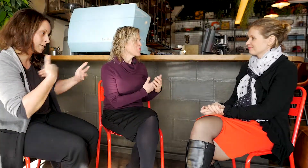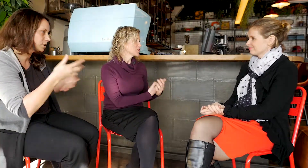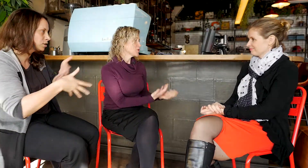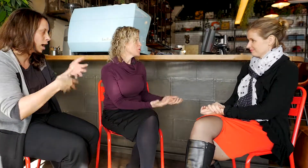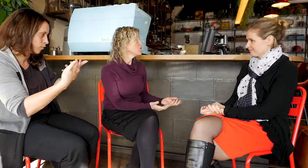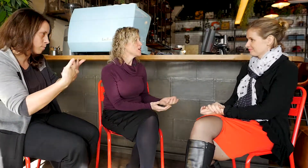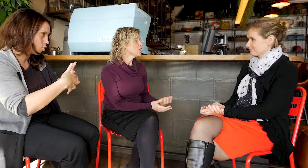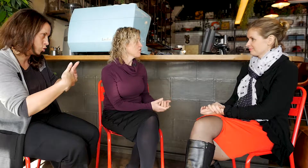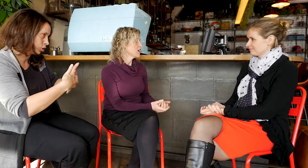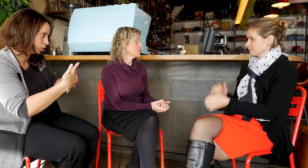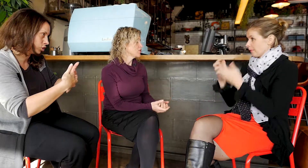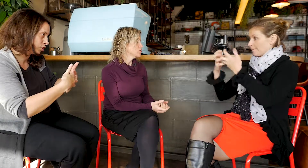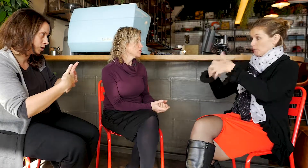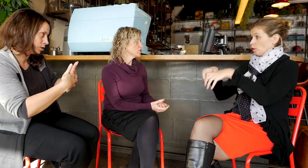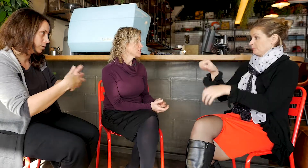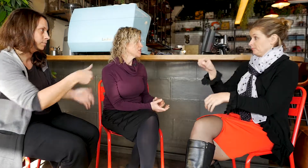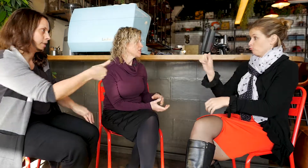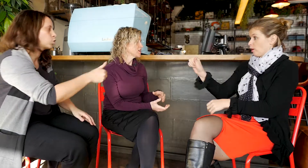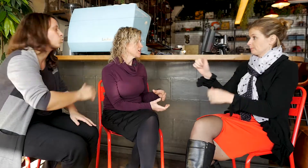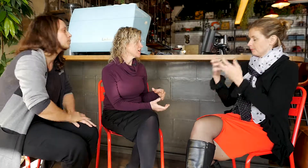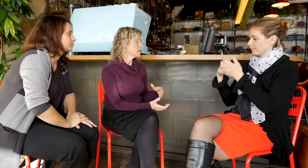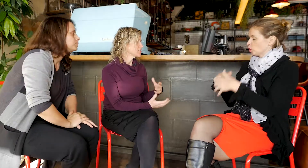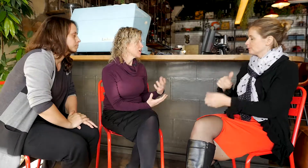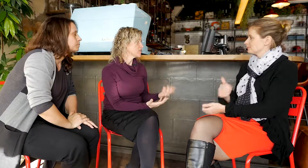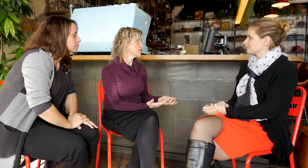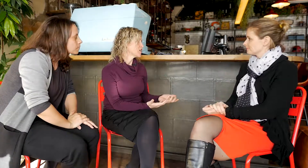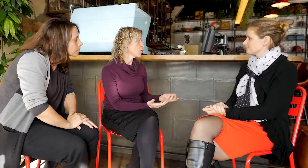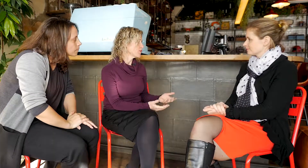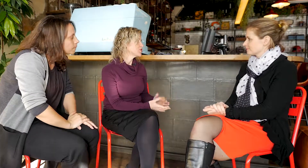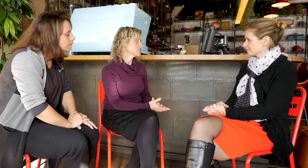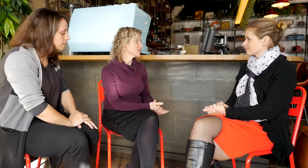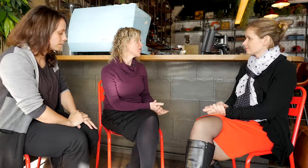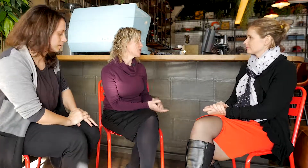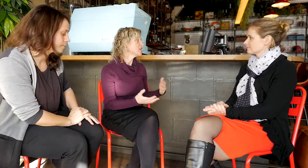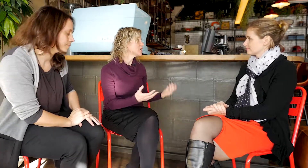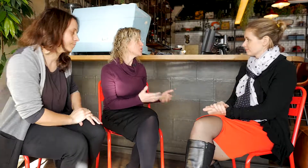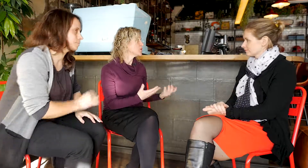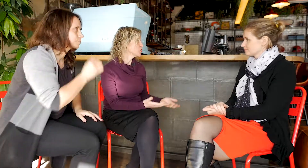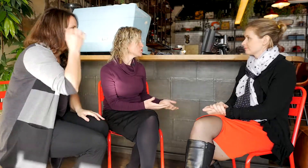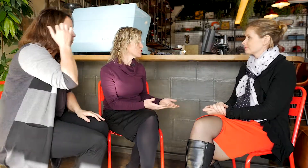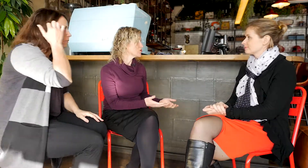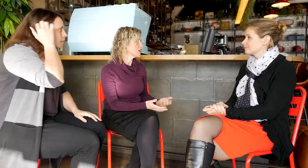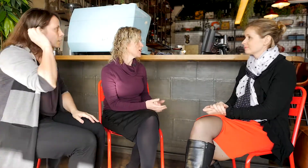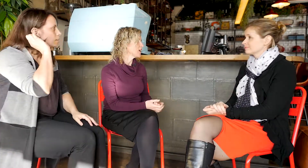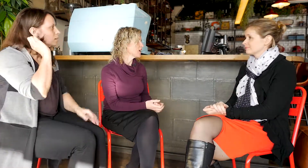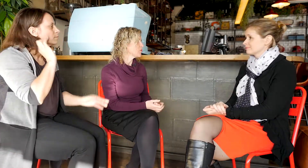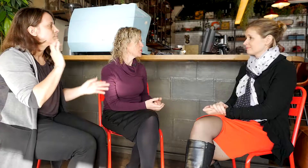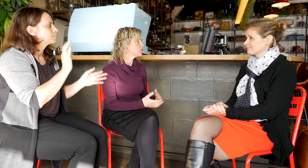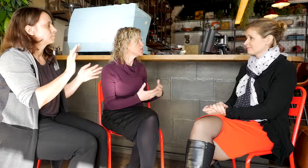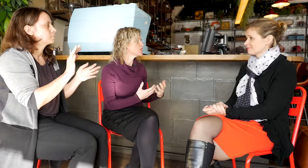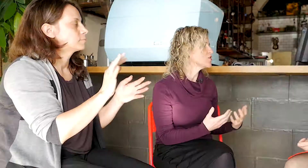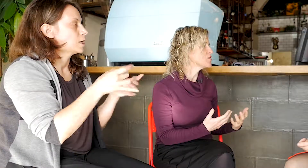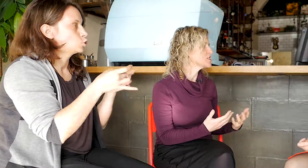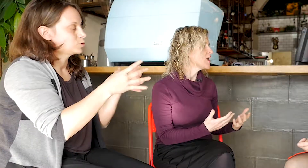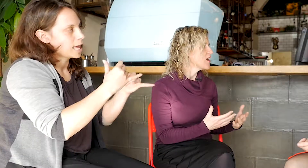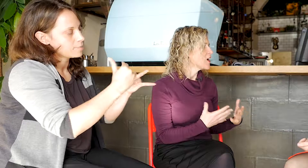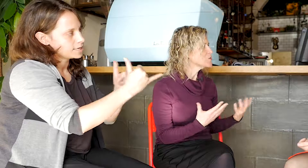Victoria, it would be really great if you could, to start with, just tell me a little bit about your story. You've obviously got, I was reading